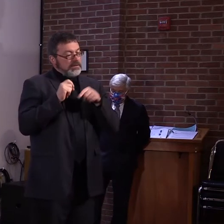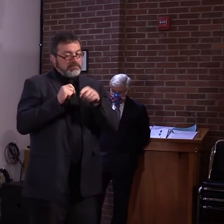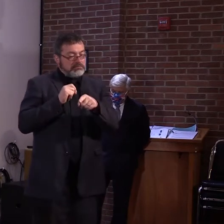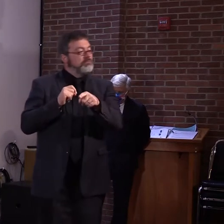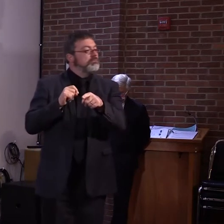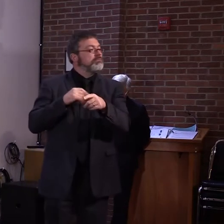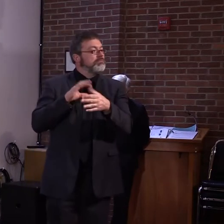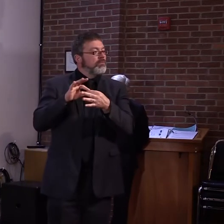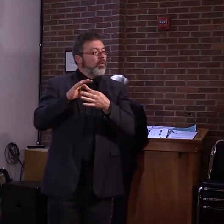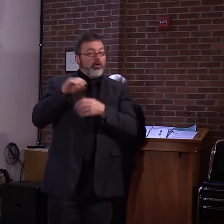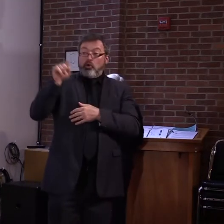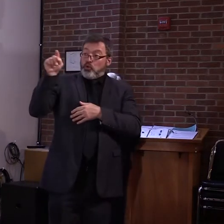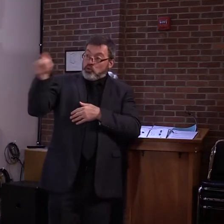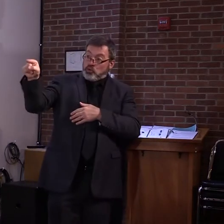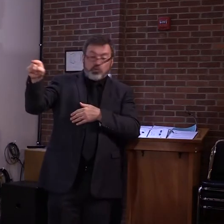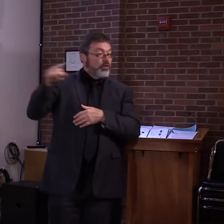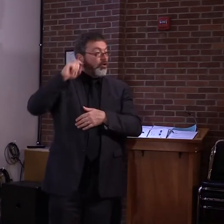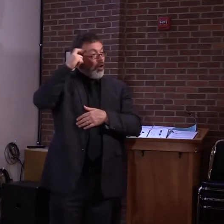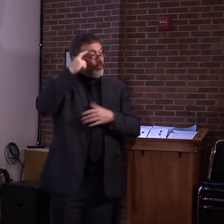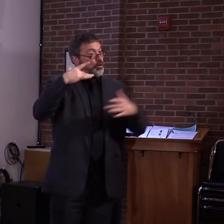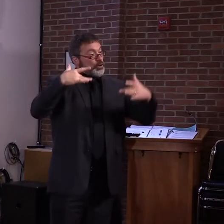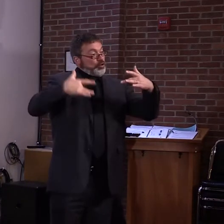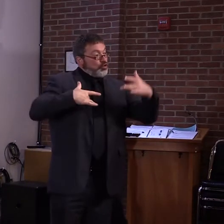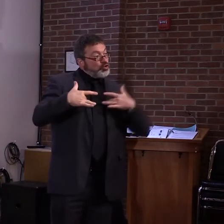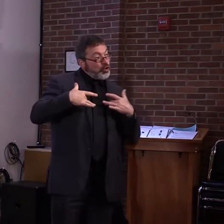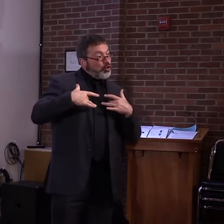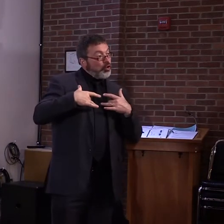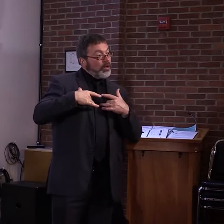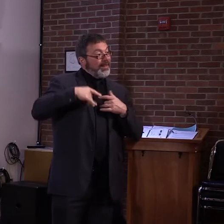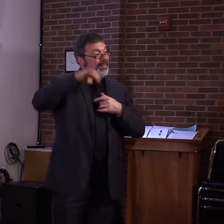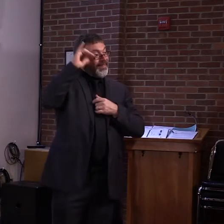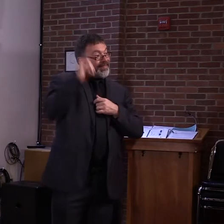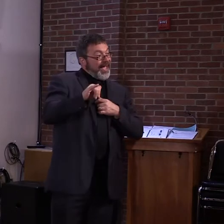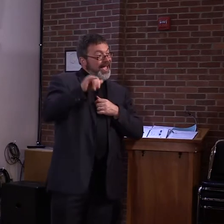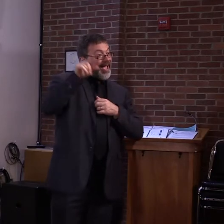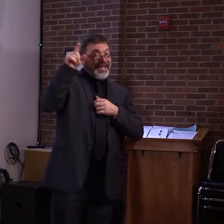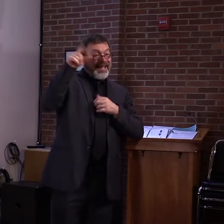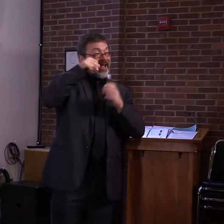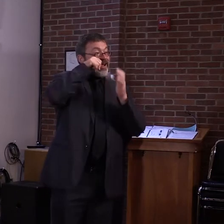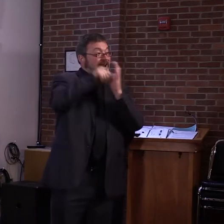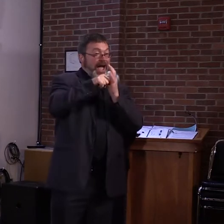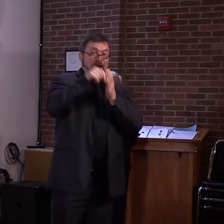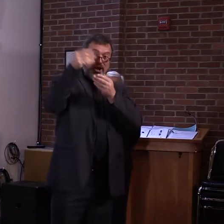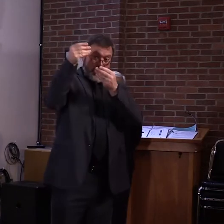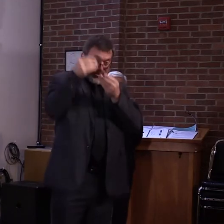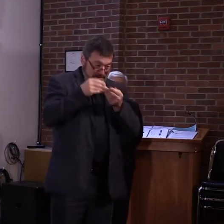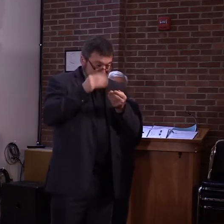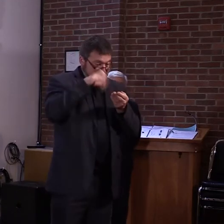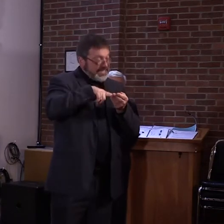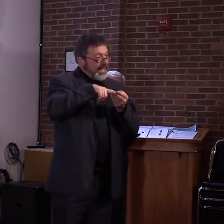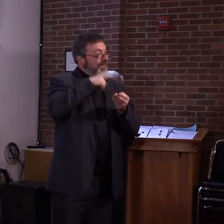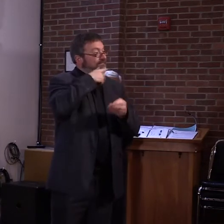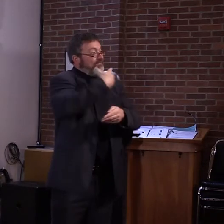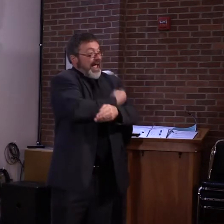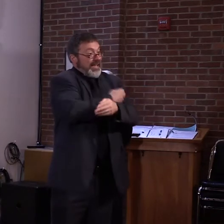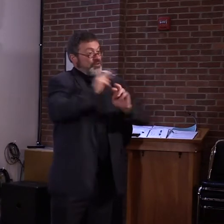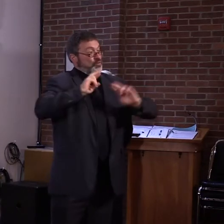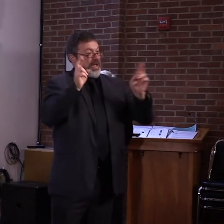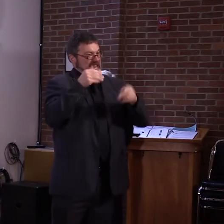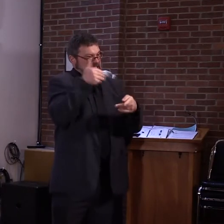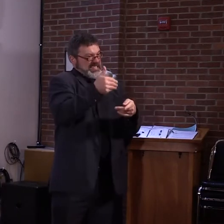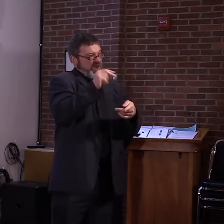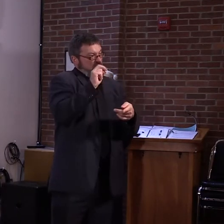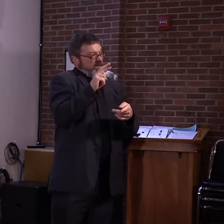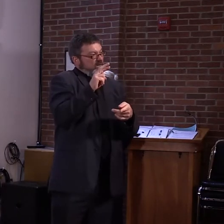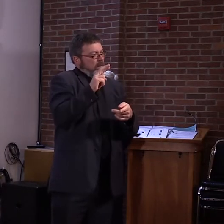saying is political 2 days before the election? They're saying get ready for a vaccine and rolling back a little bit testing guidelines